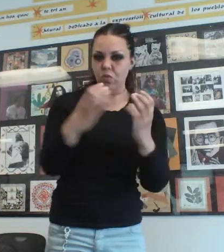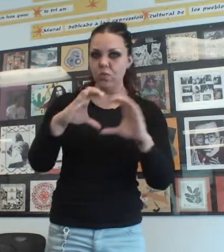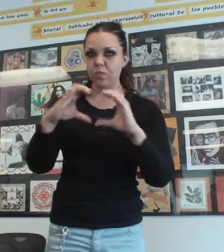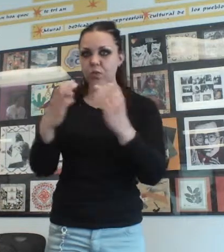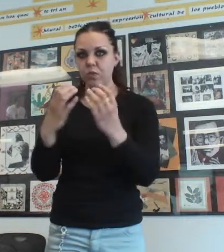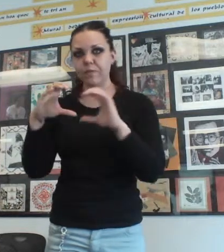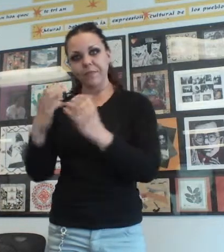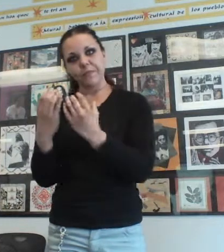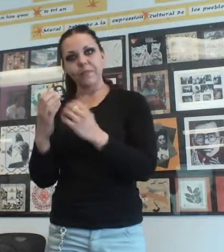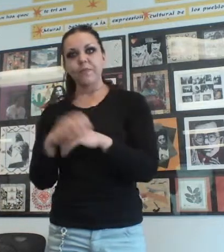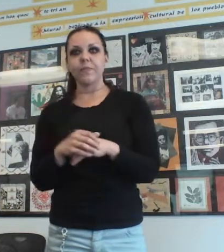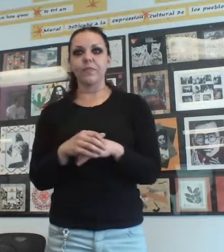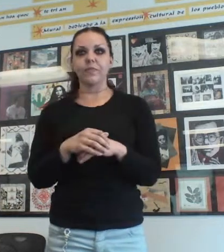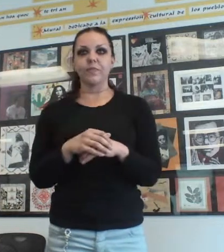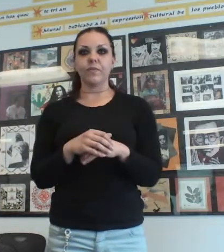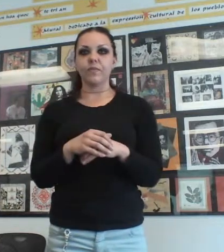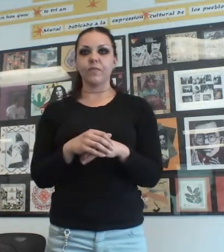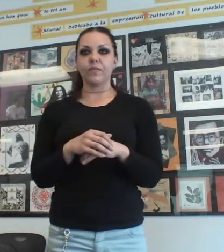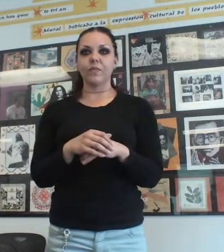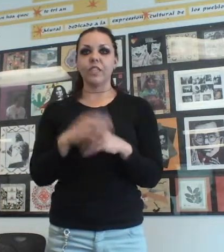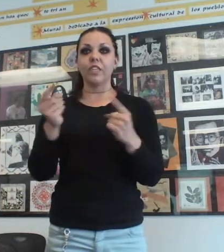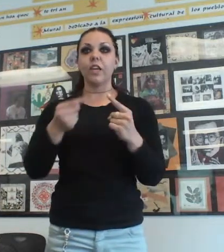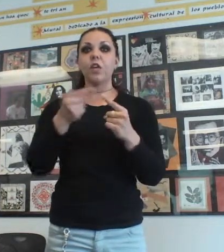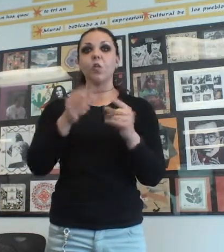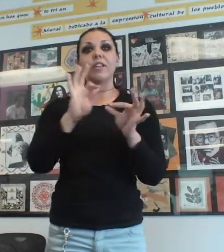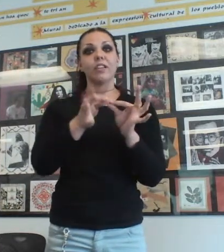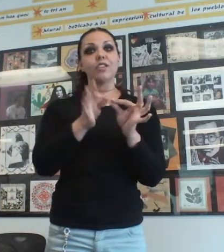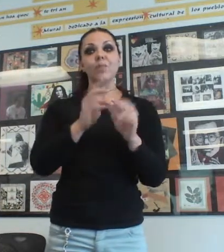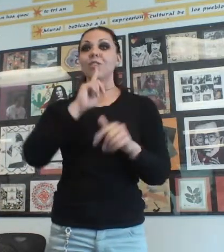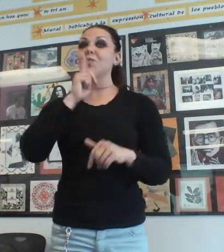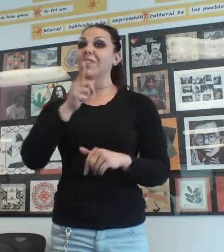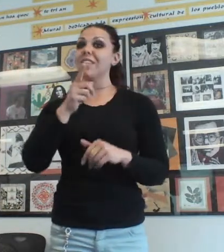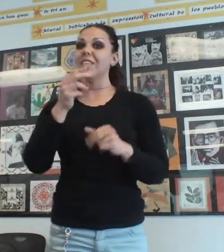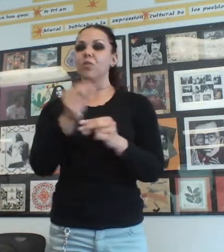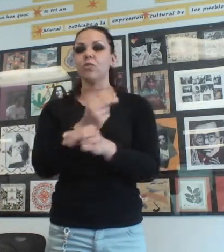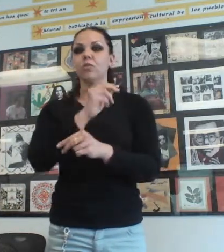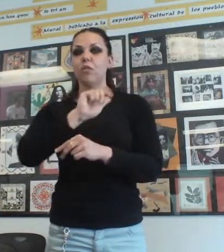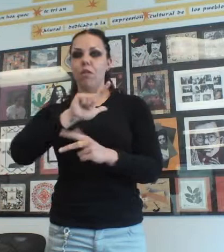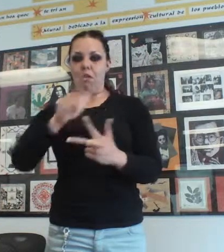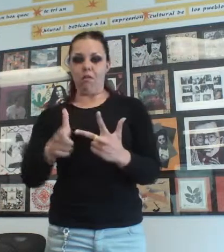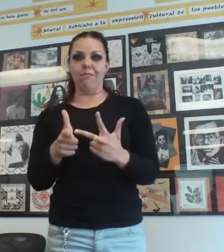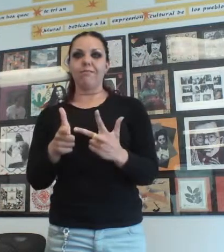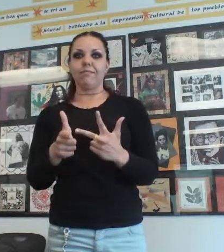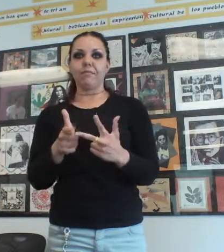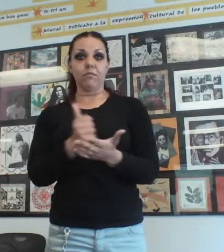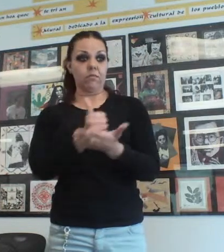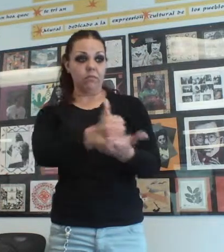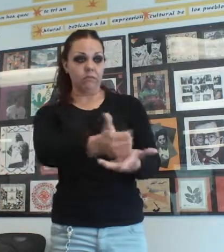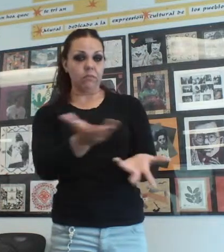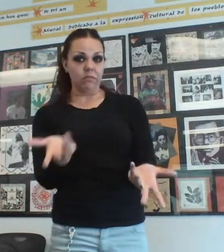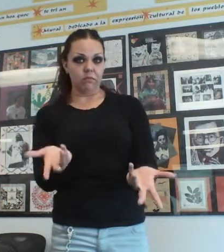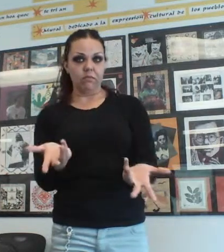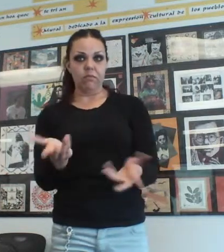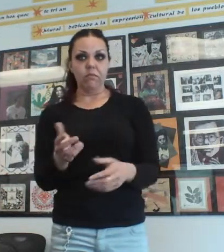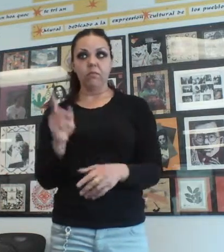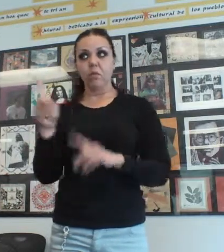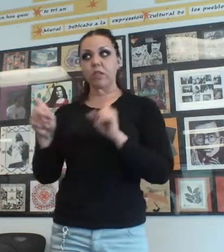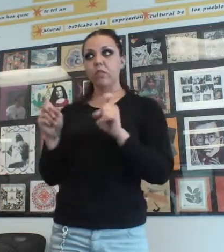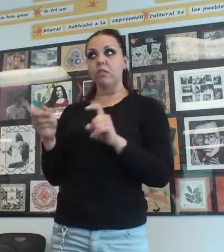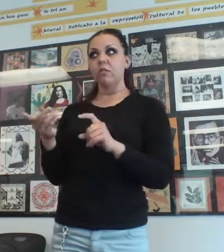paradigms or domains. But when we interpret really, we use all of them. Does that help? Yeah. Any other questions? Does that make sense to